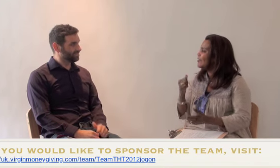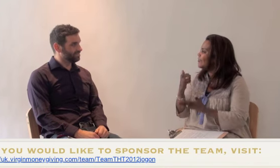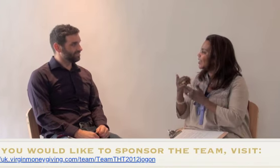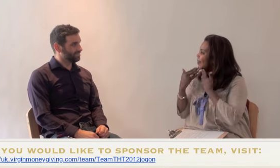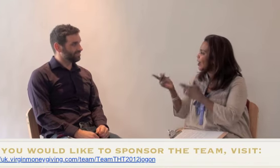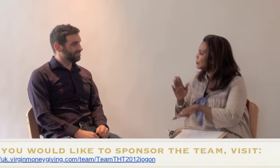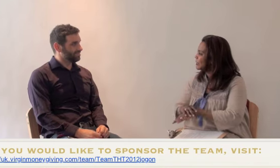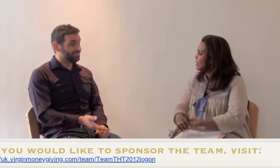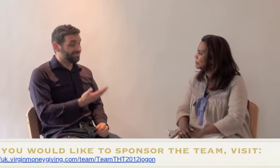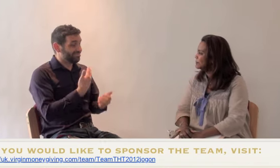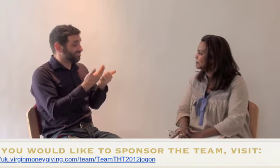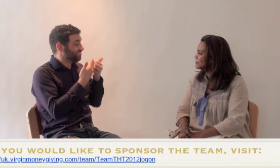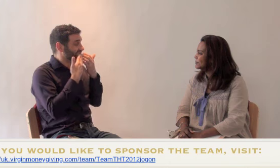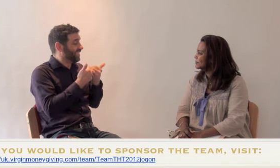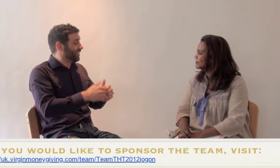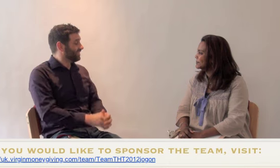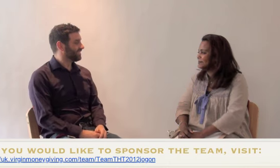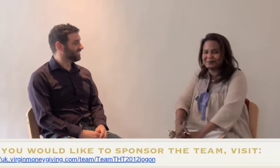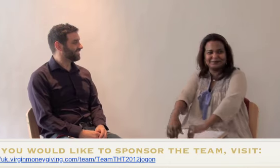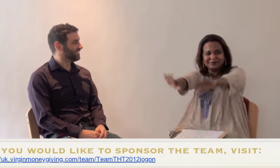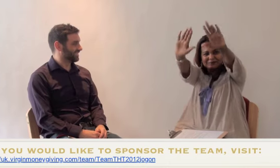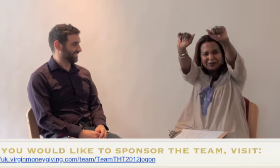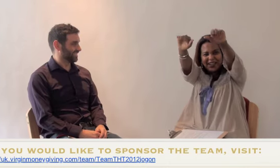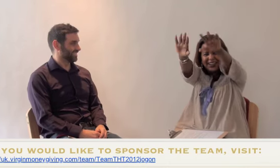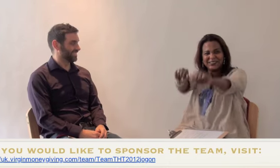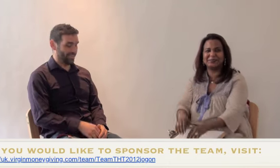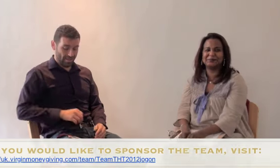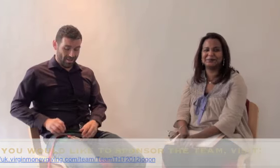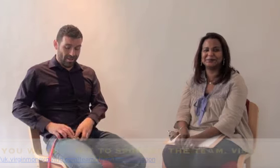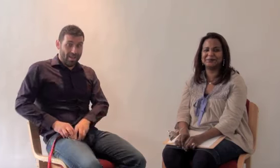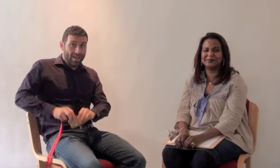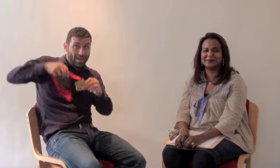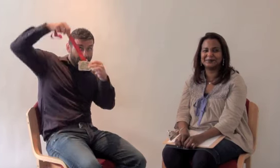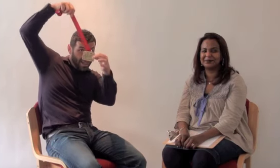contact one of the team here. So thank you very much for your time. Thank you. Bye for now.